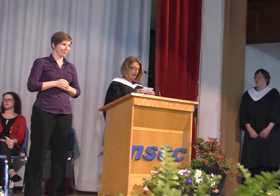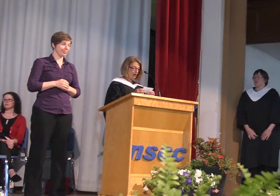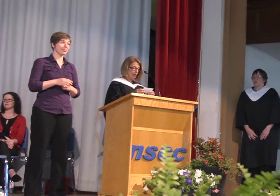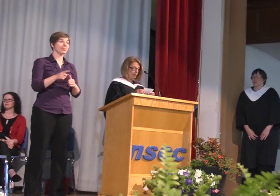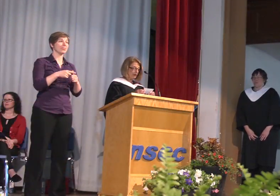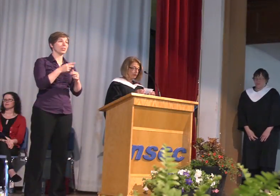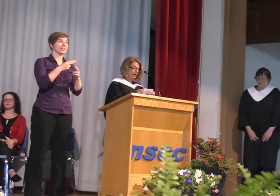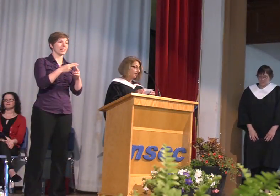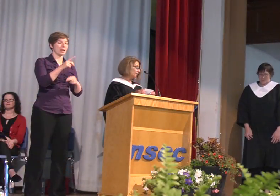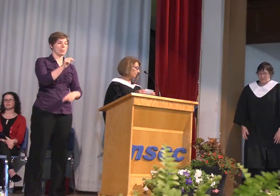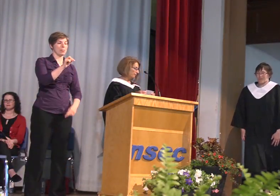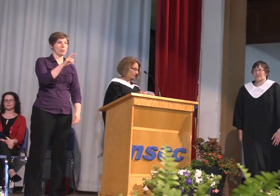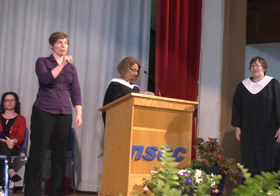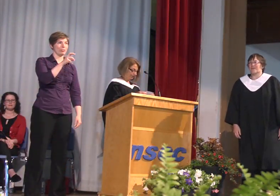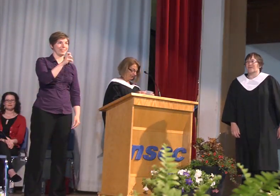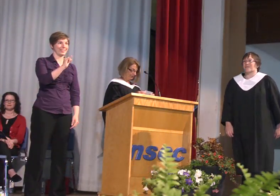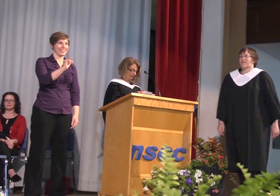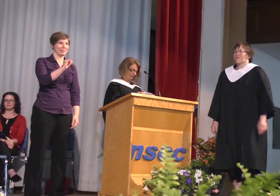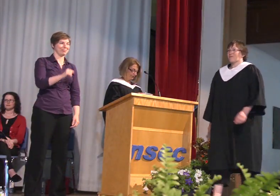Tracy Benjamin.